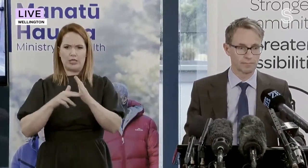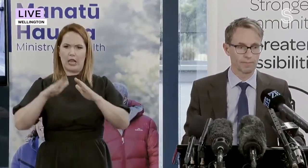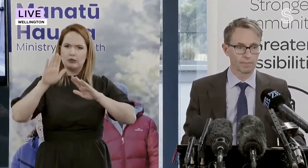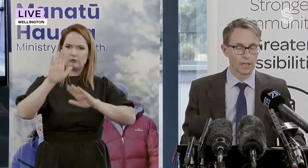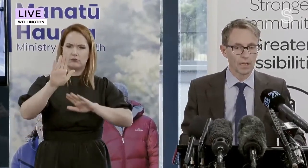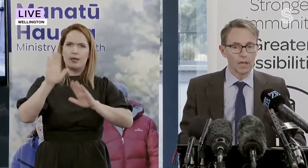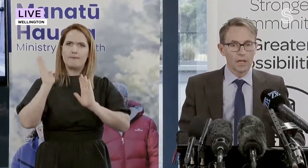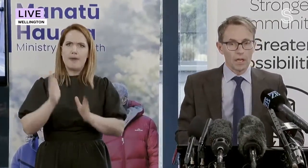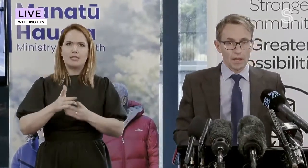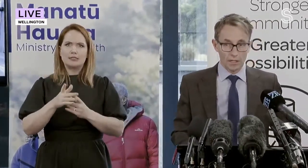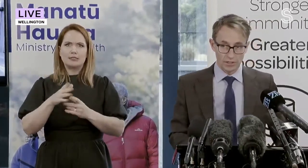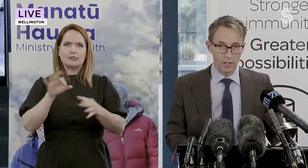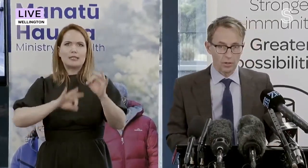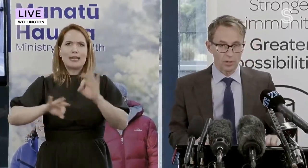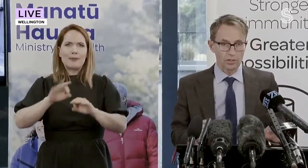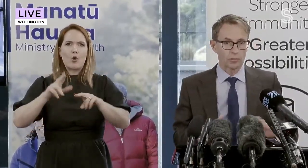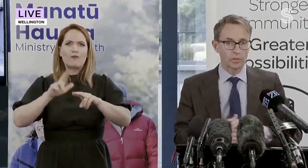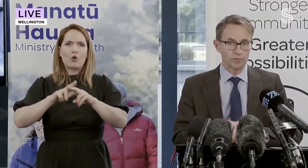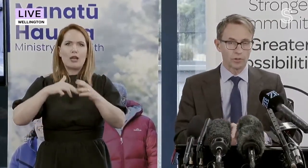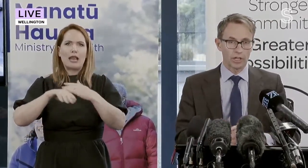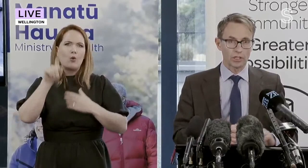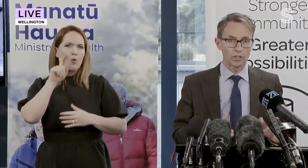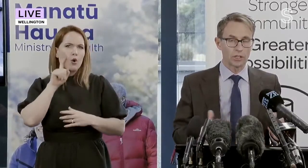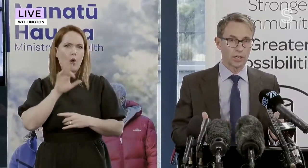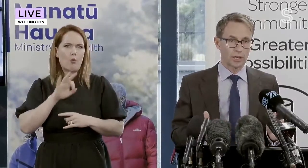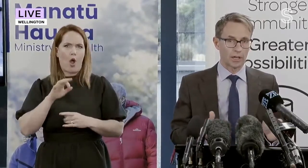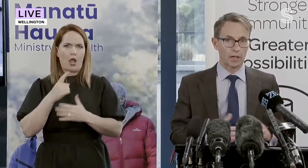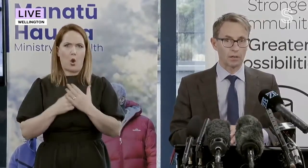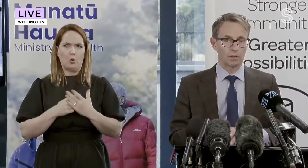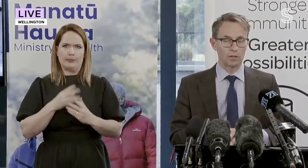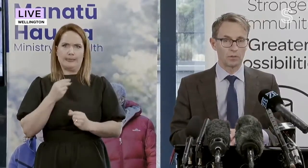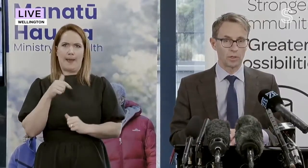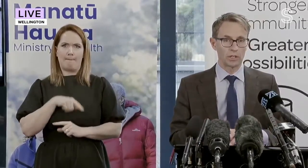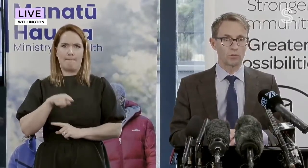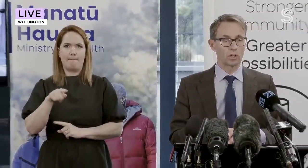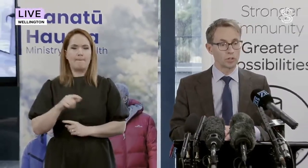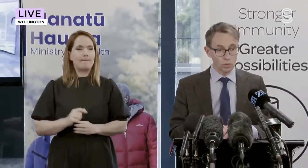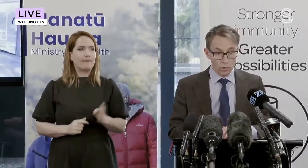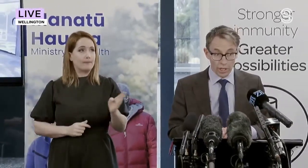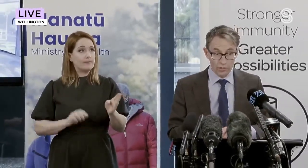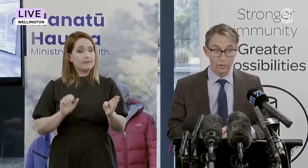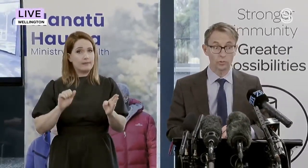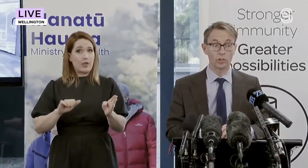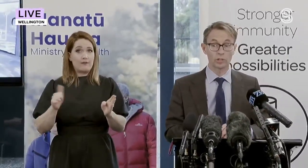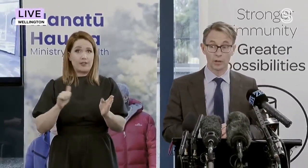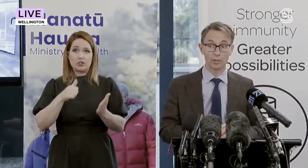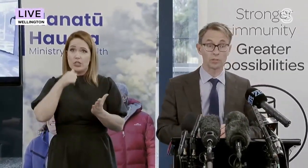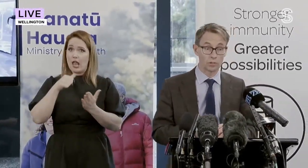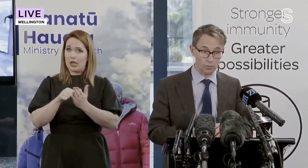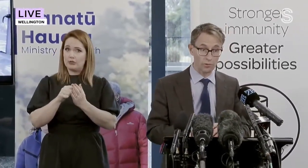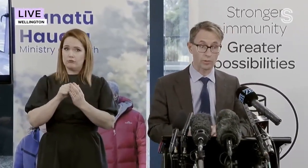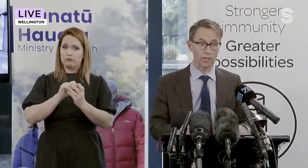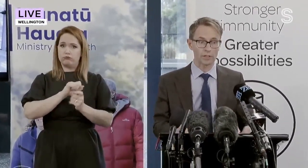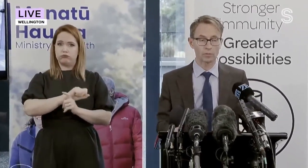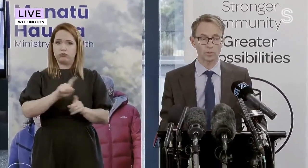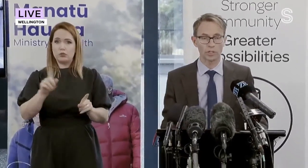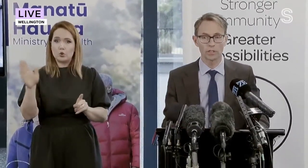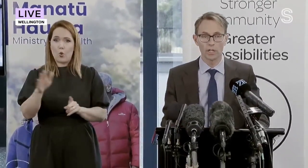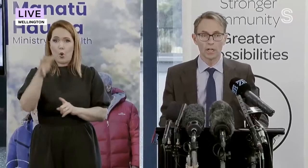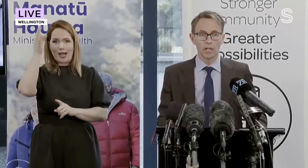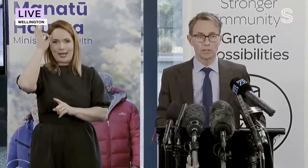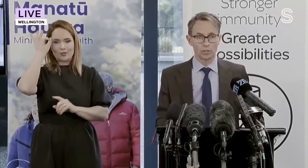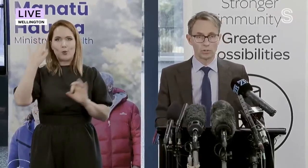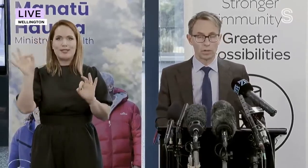this stage? Yes, so on the topic of fluoridation, we wrote to all councils who currently do not fluoridate their